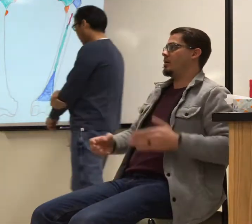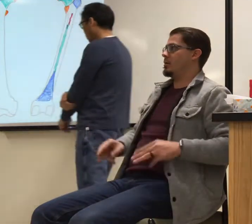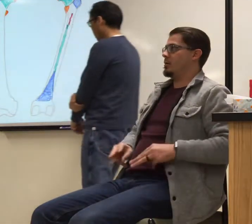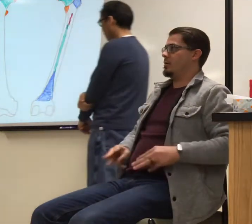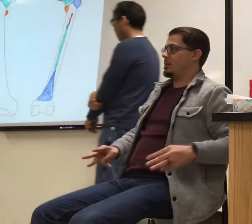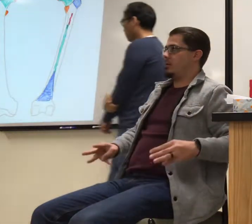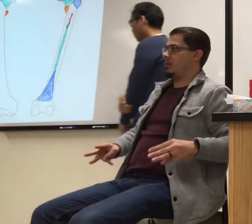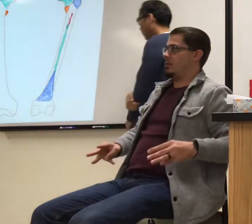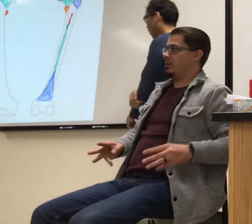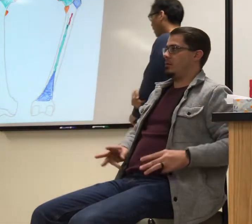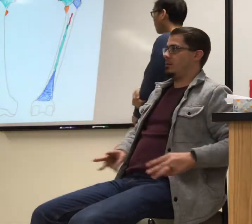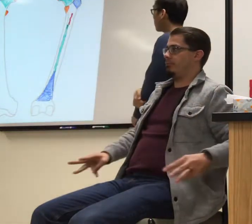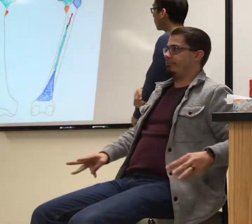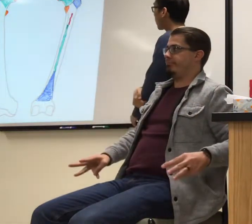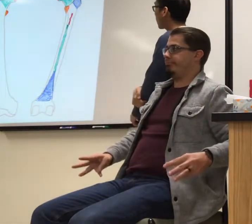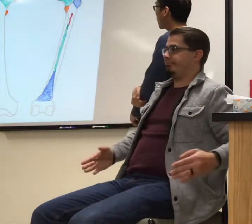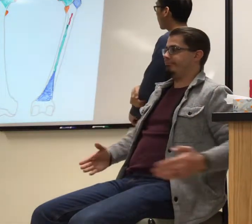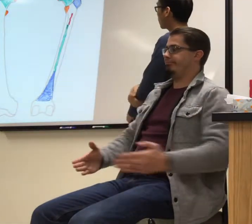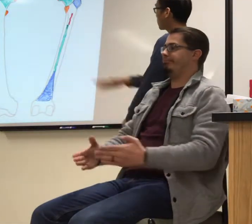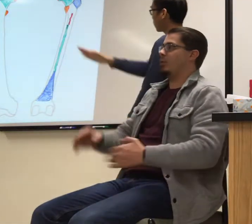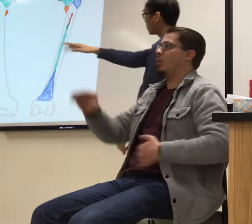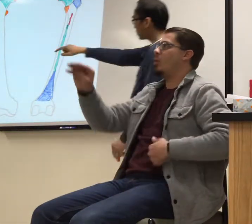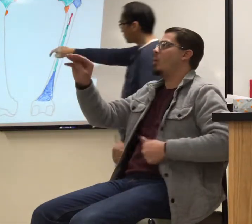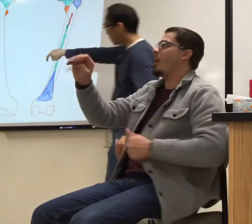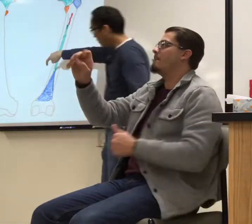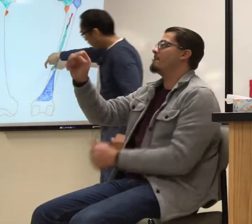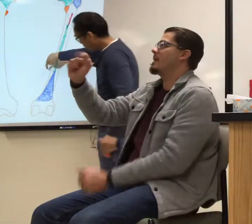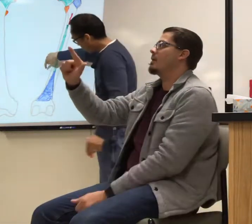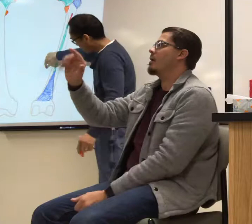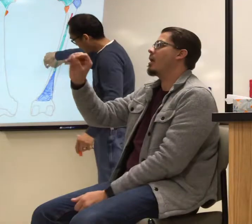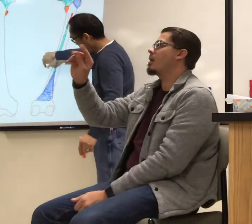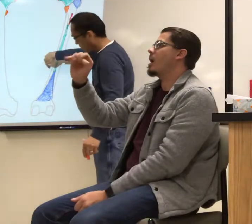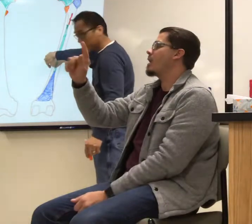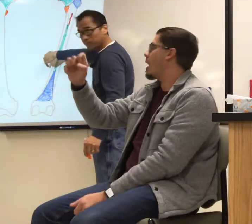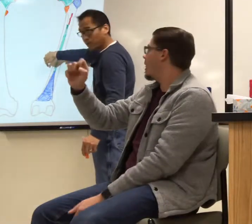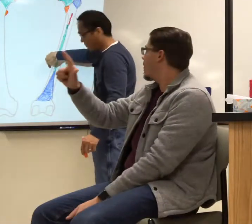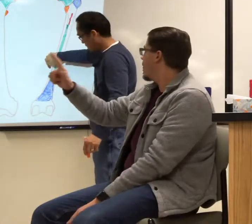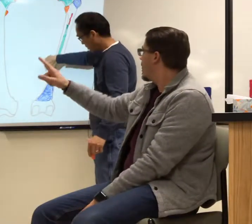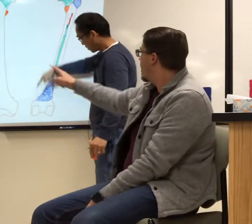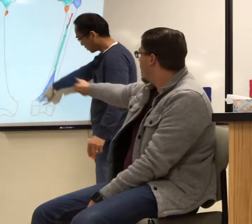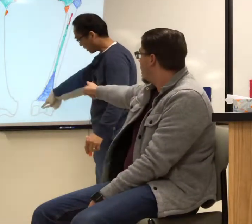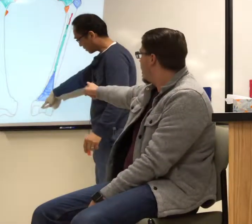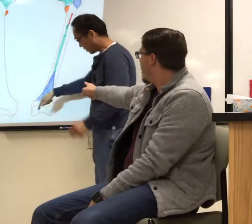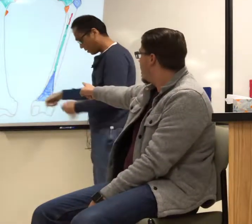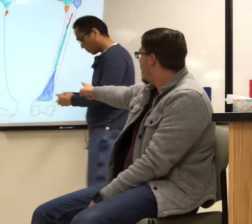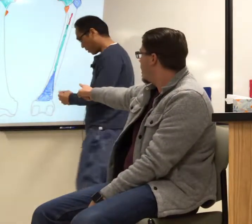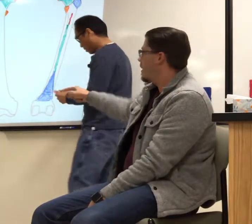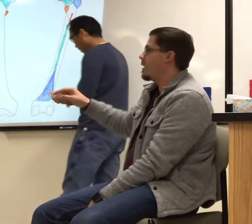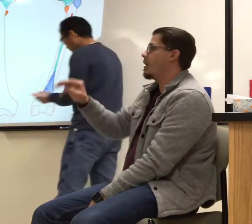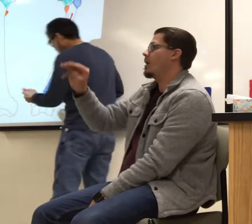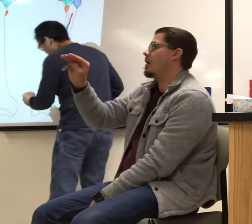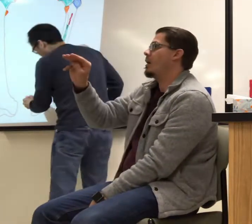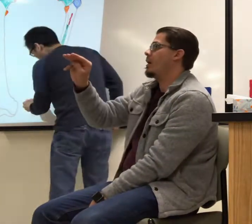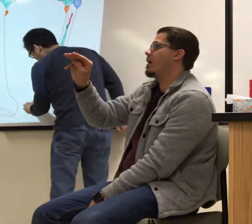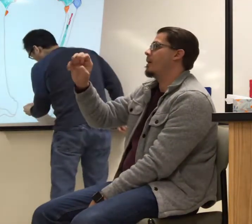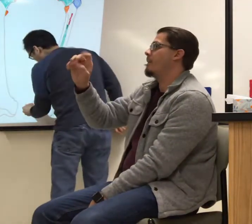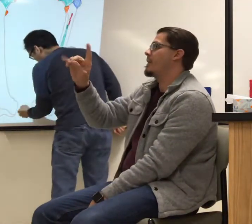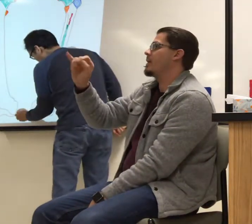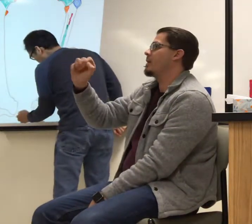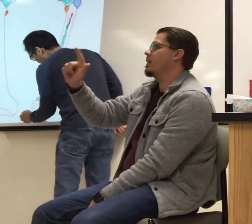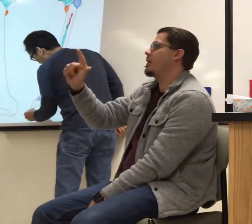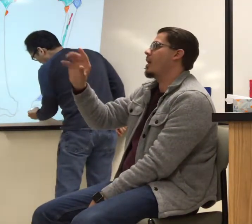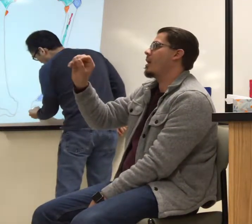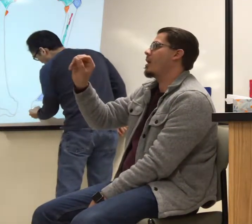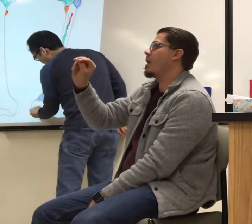just thought I'd mention that. Okay, medial condyle. So this is medial on this side for this bone. So that's the medial condyle.